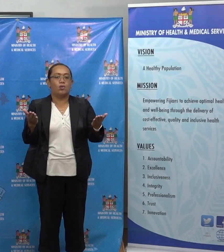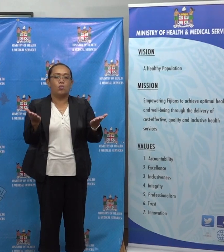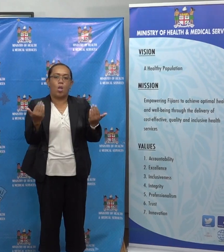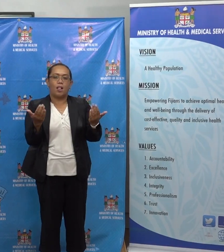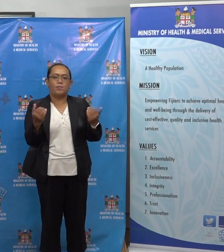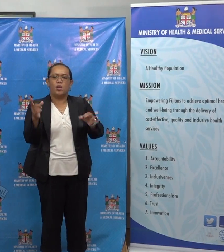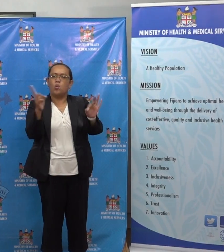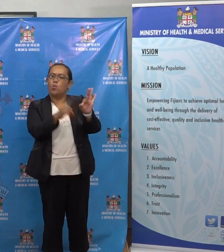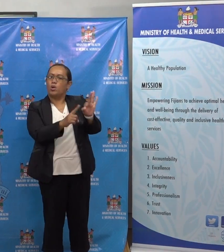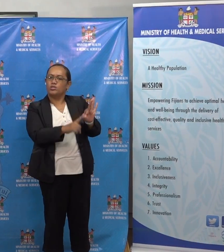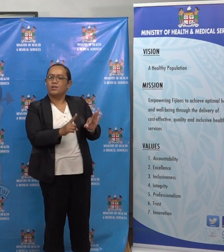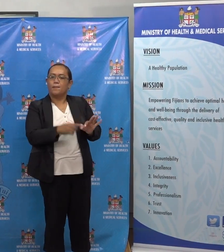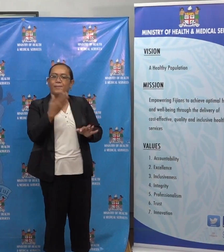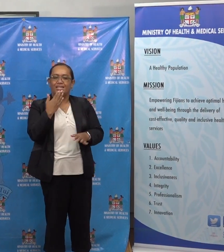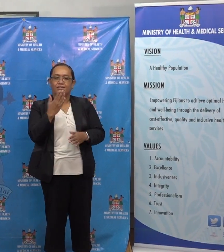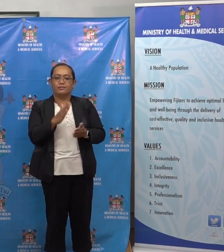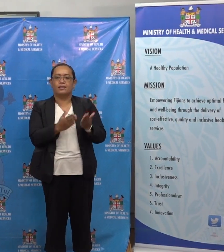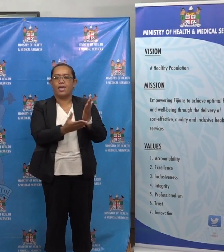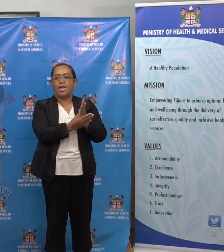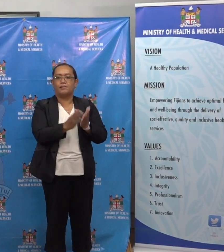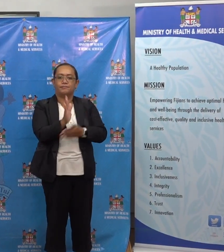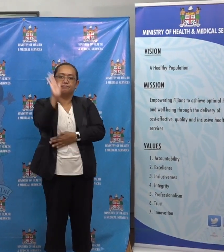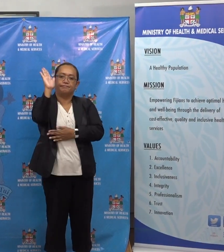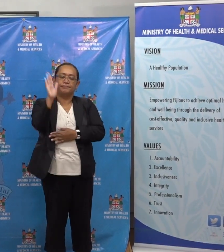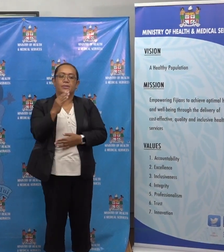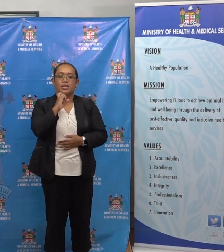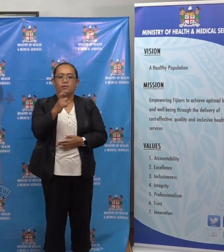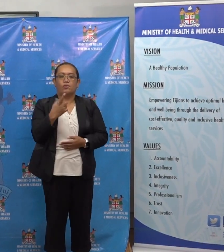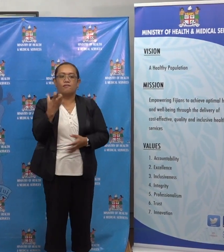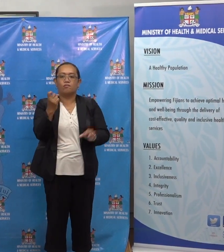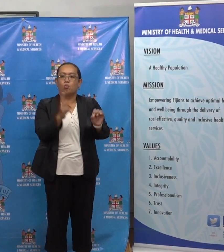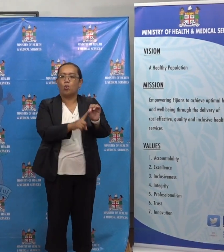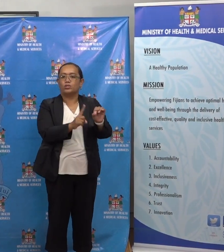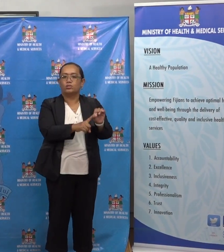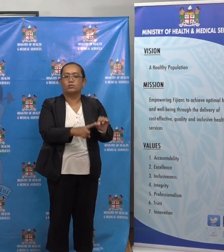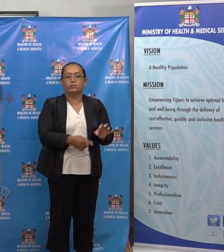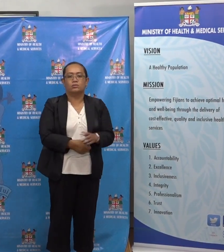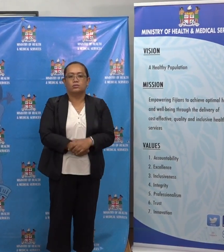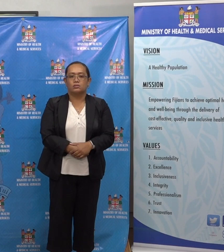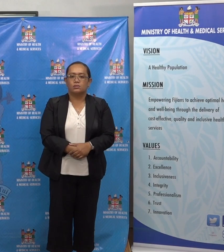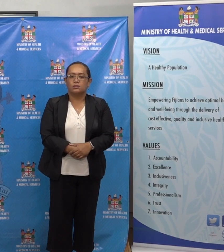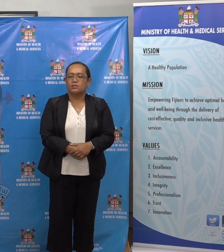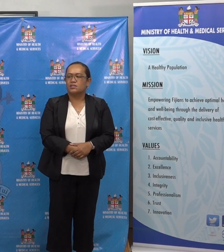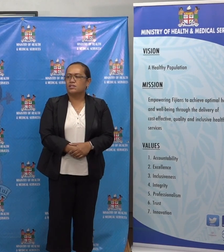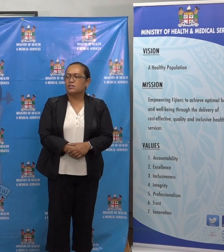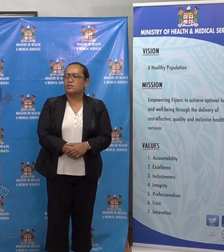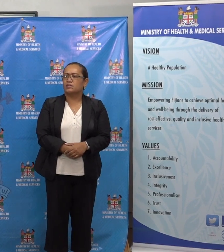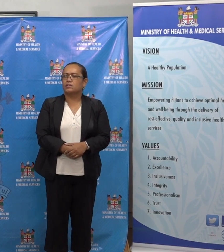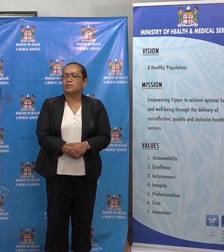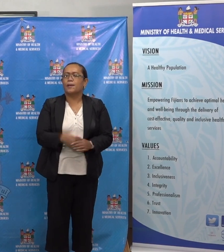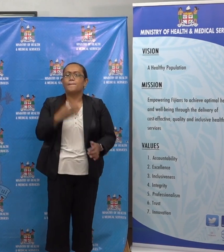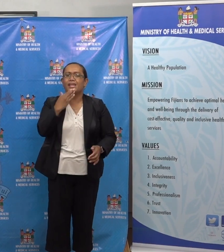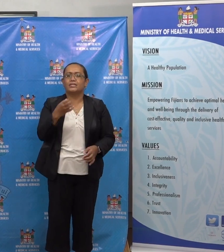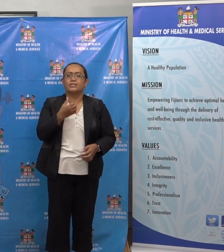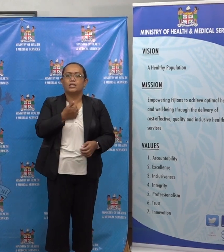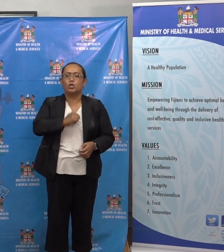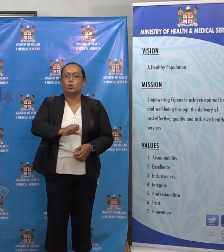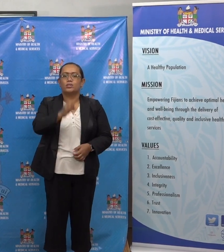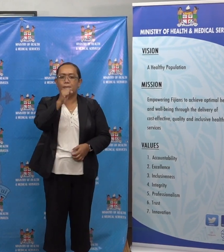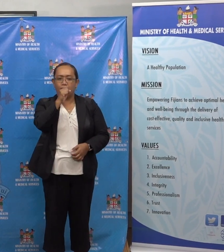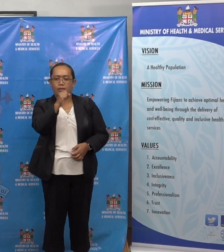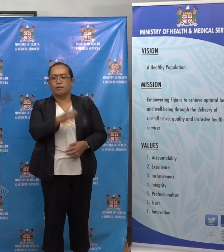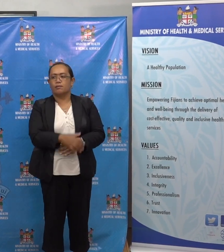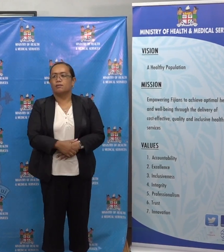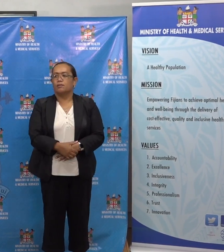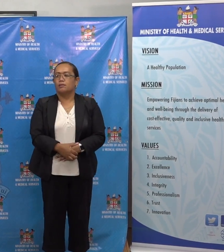of the media. Please raise your hand, and then we will repeat you for your questions. And also use the microphone. Fiji Village.